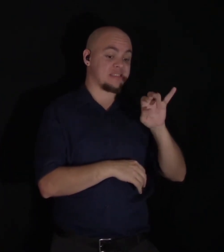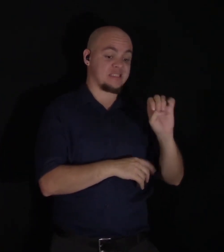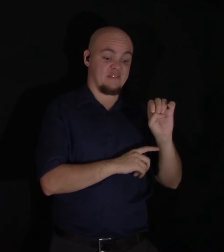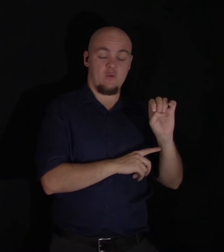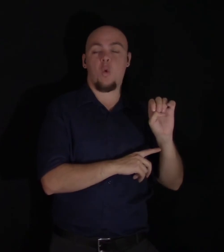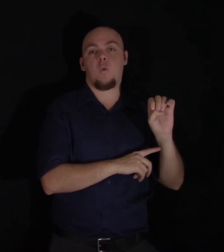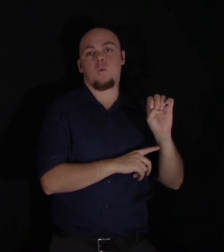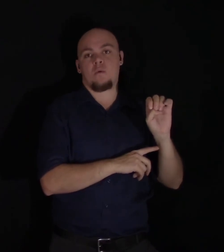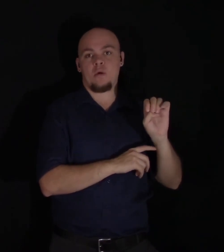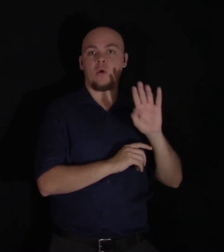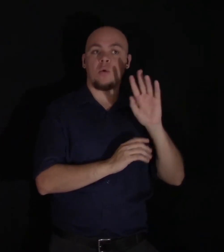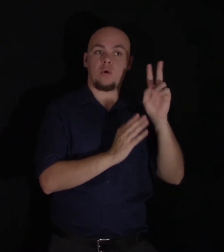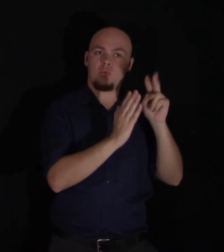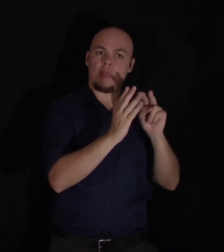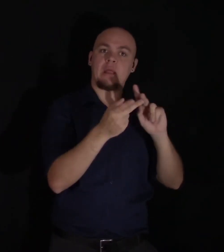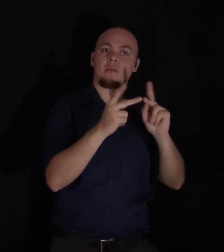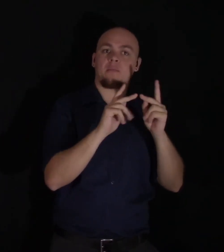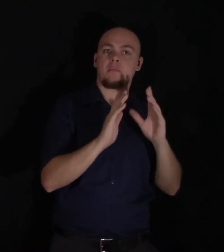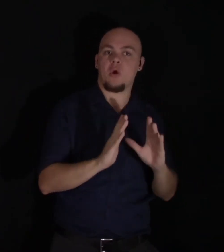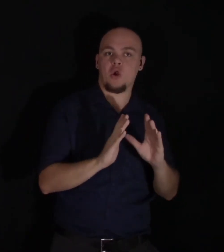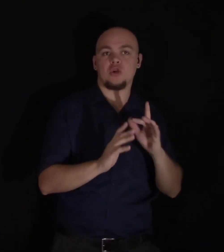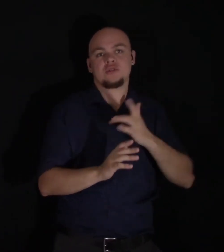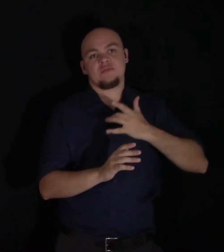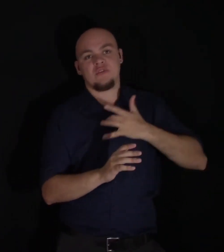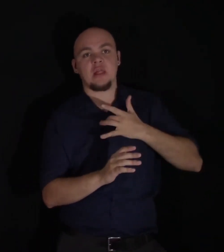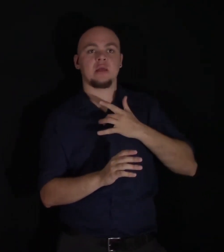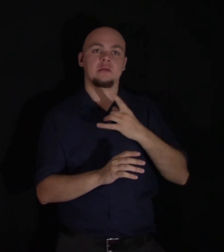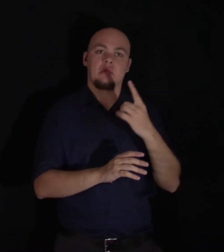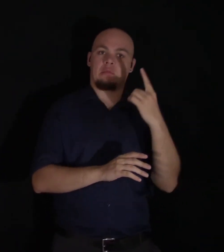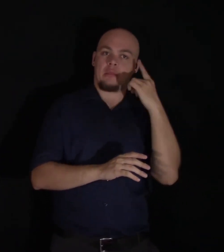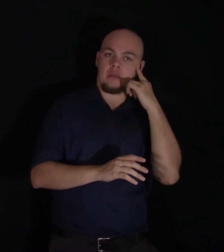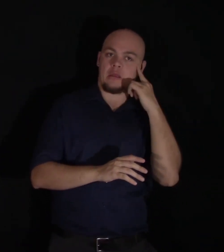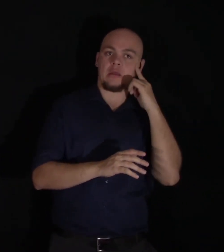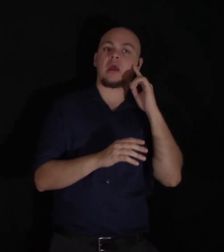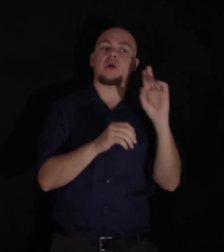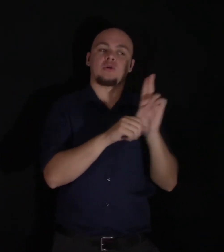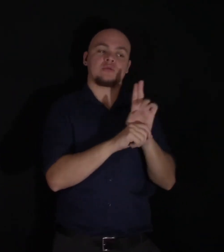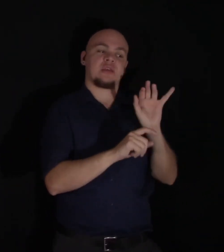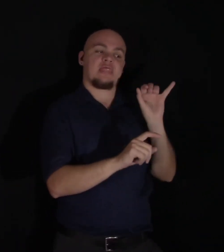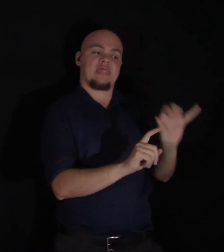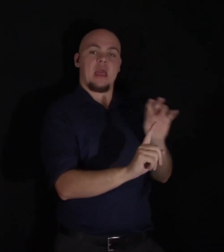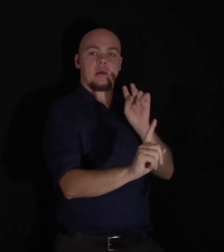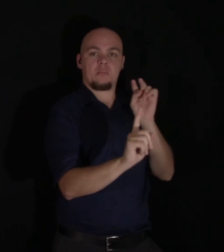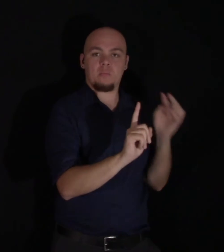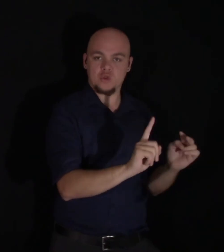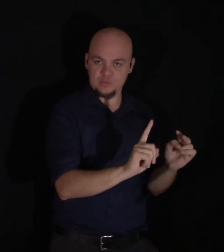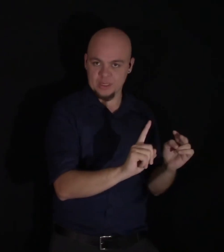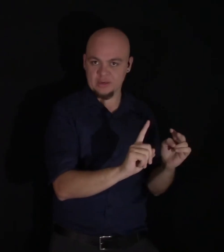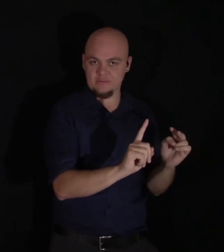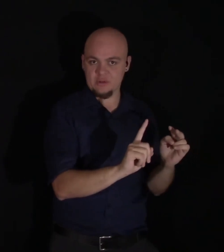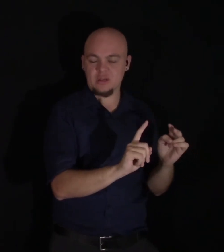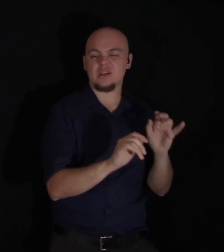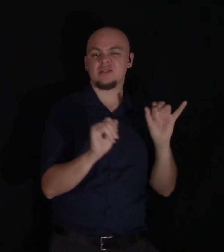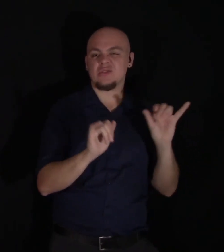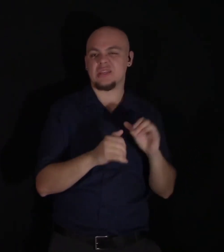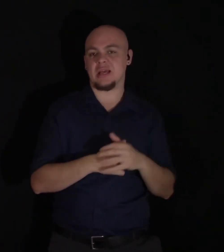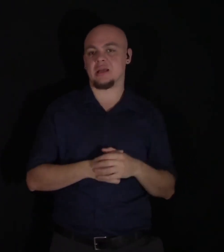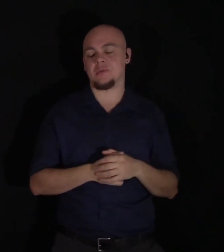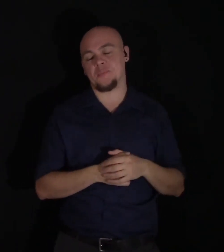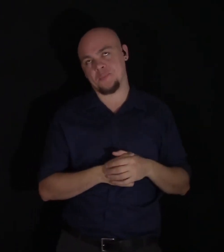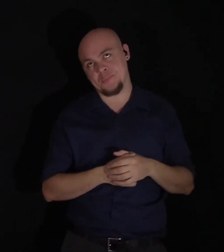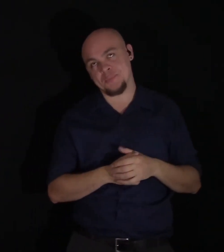to read your partner's thoughts, feelings, and intentions through that memory lens. So it's kind of like this.